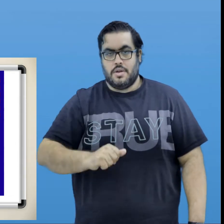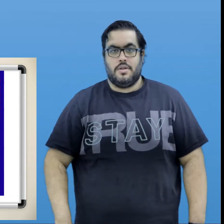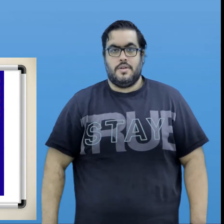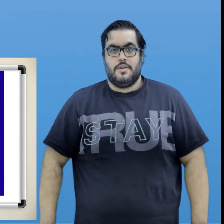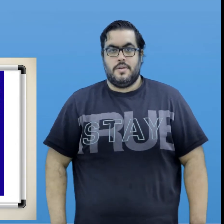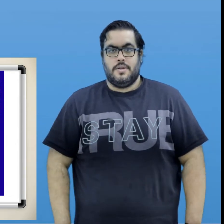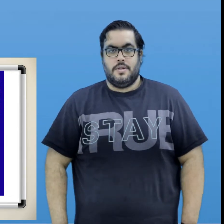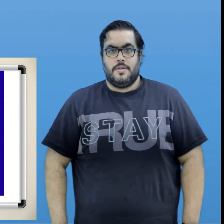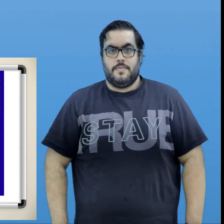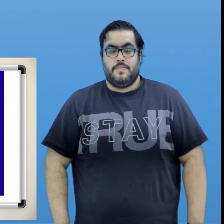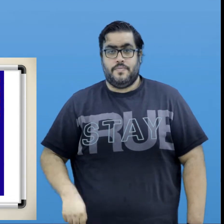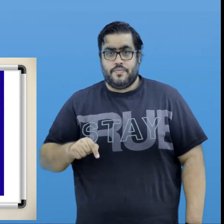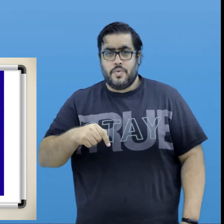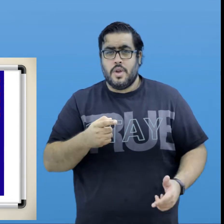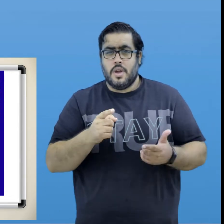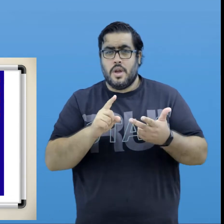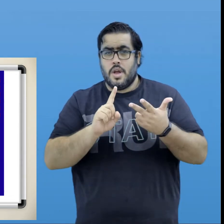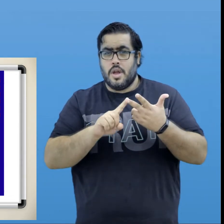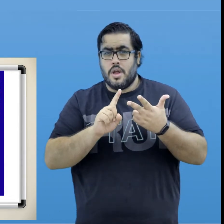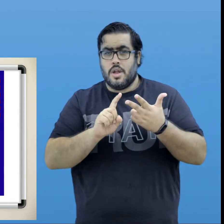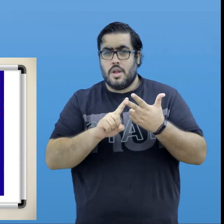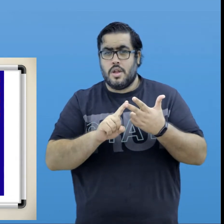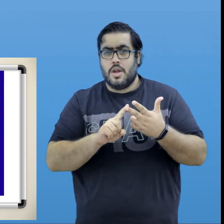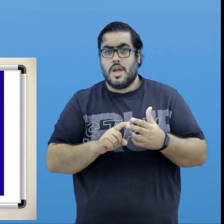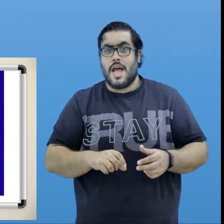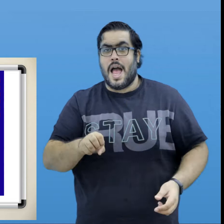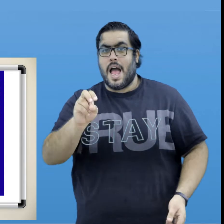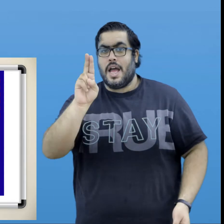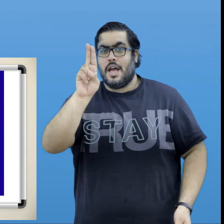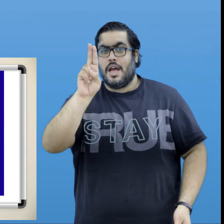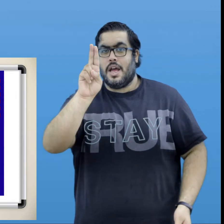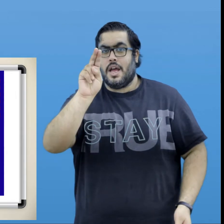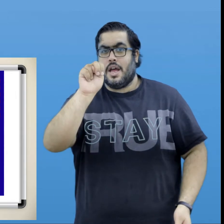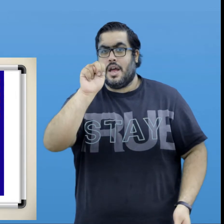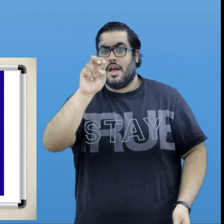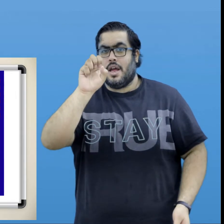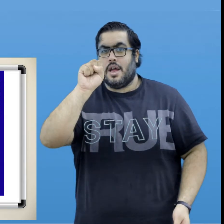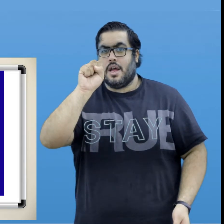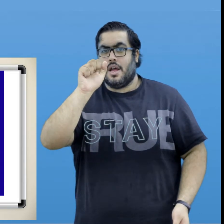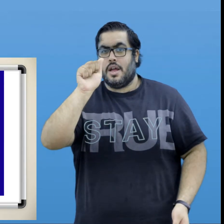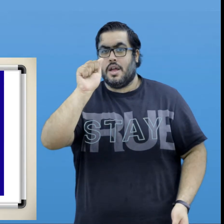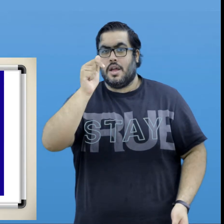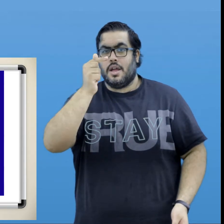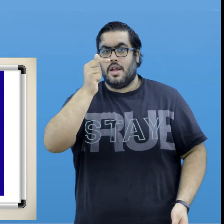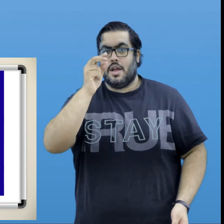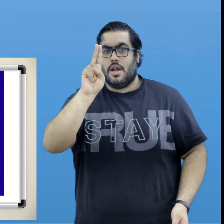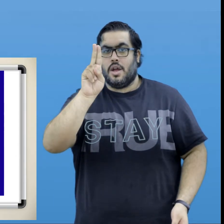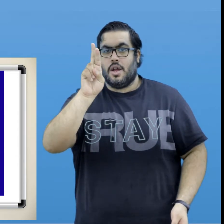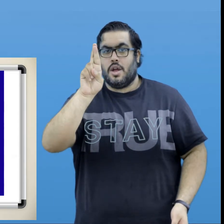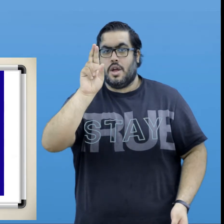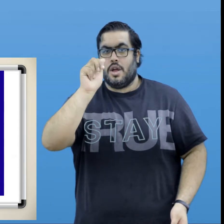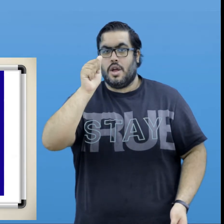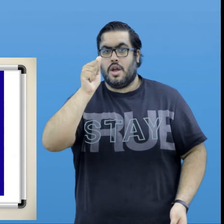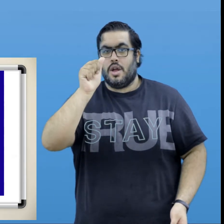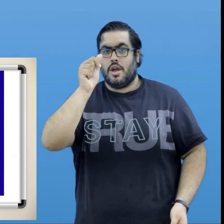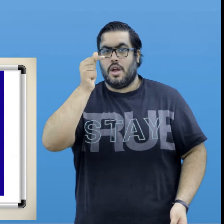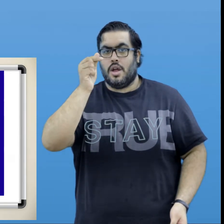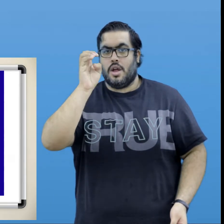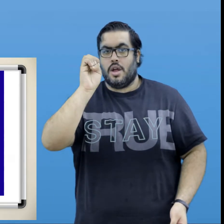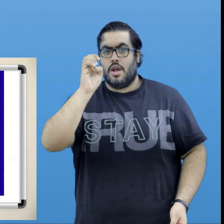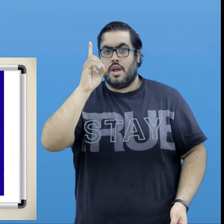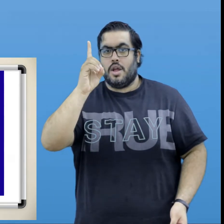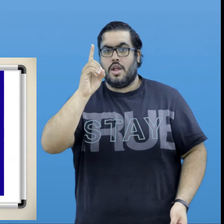This is our third vocabulary item, unsaturated fats. It's a noun and it means healthy